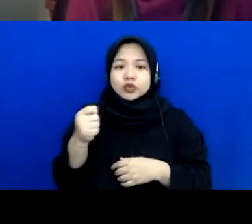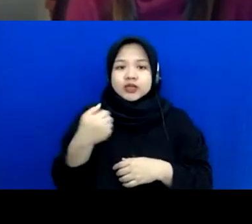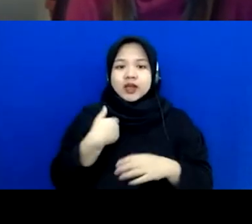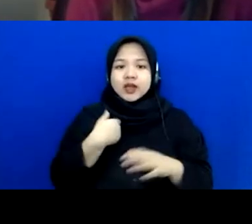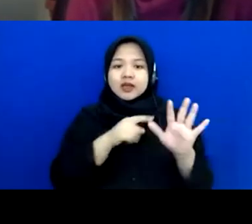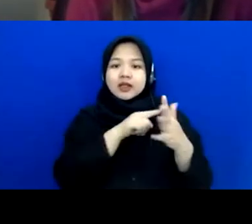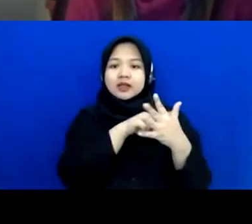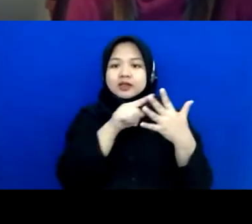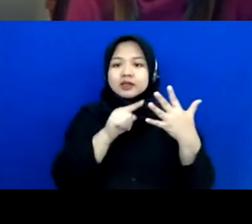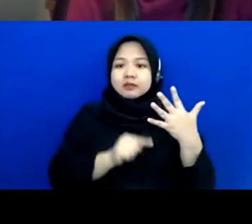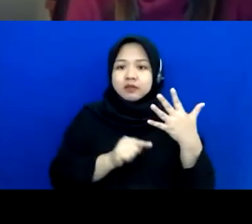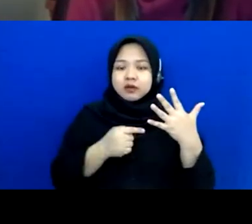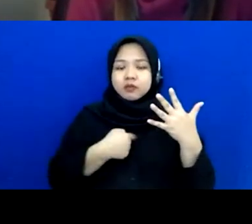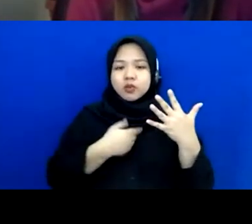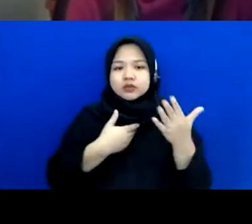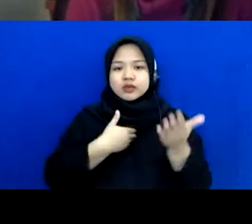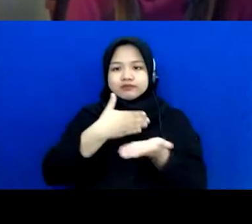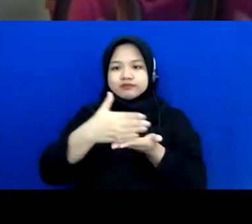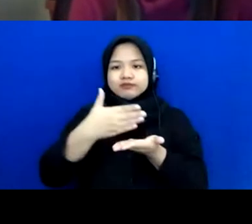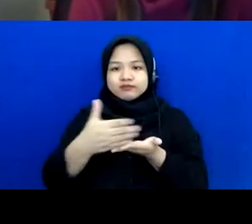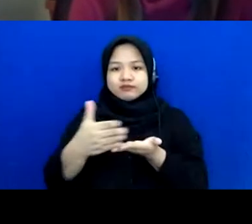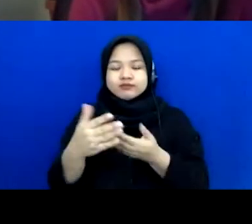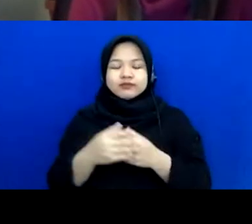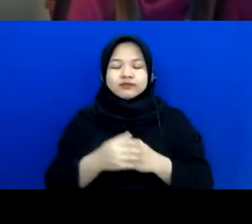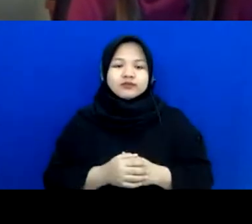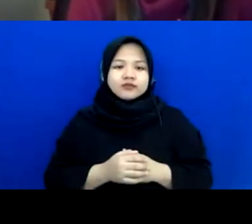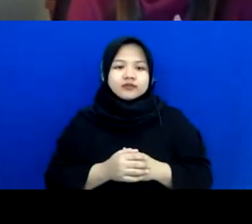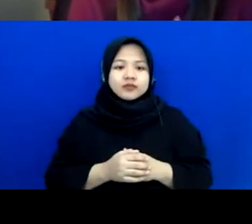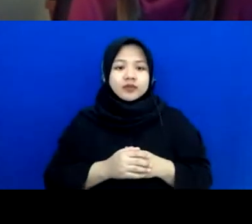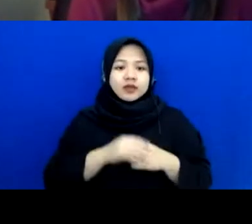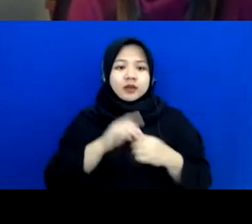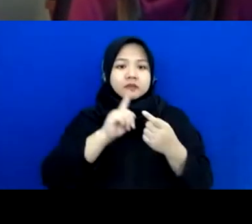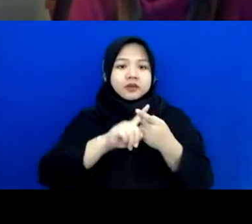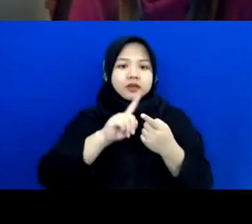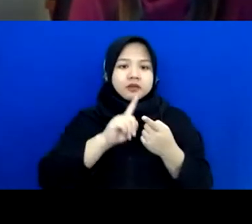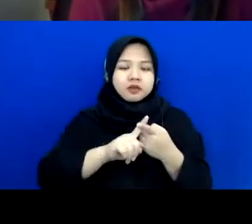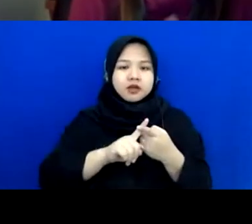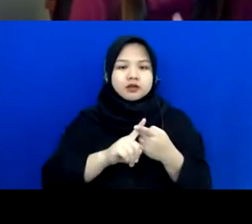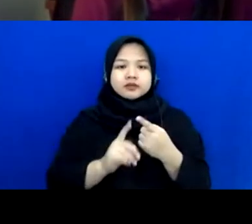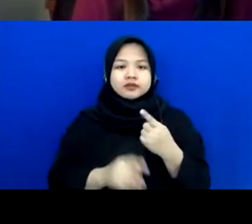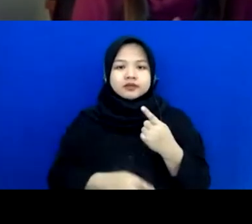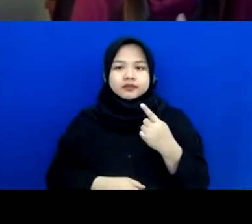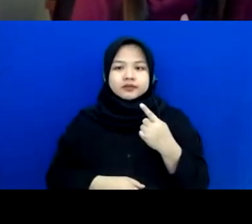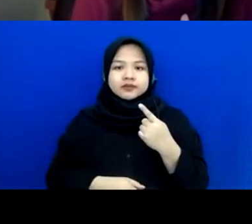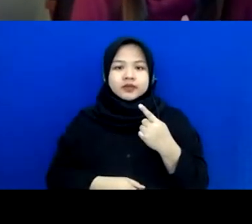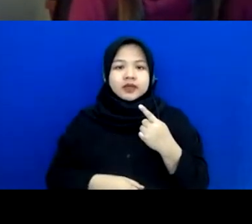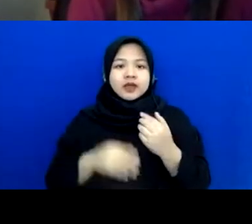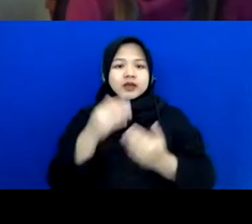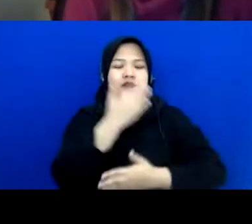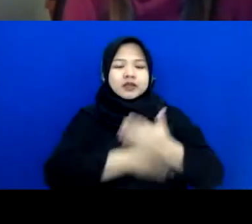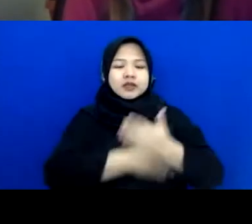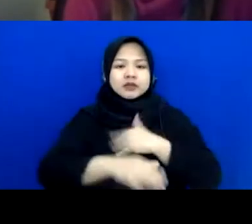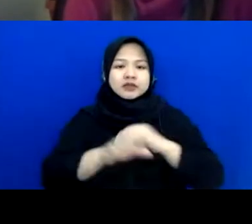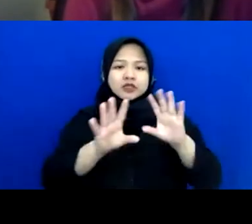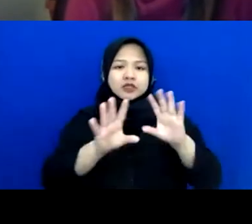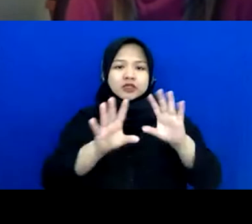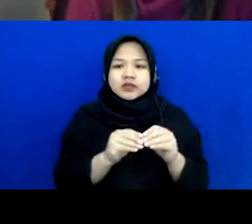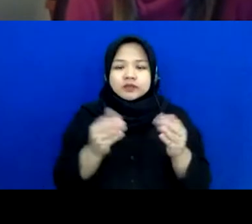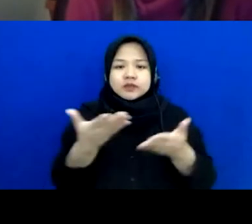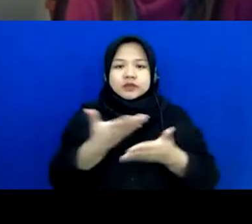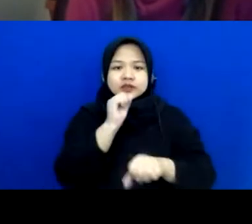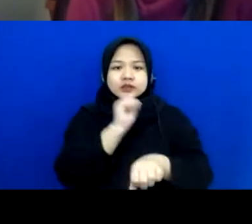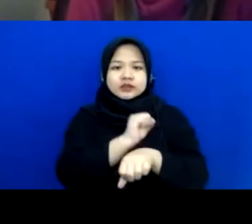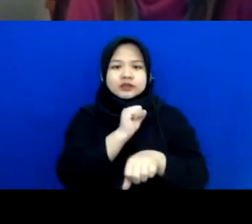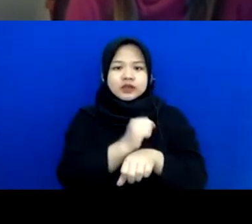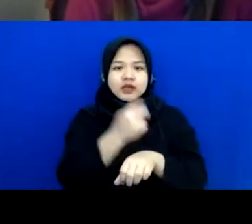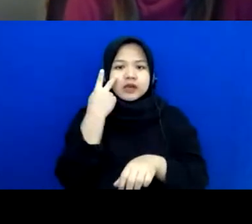interested to share with everyone today, starting with, of course, number one, disability inclusive employment represents